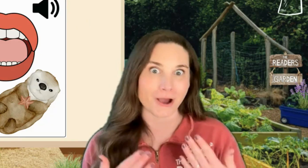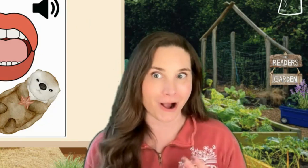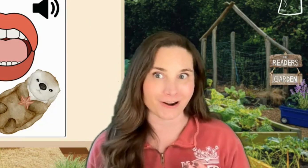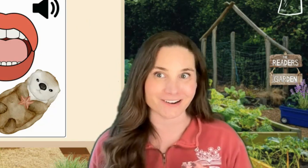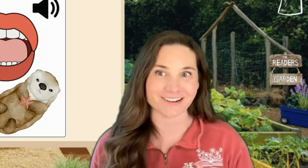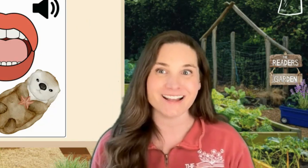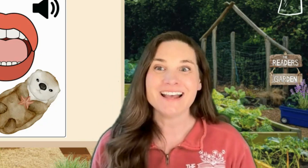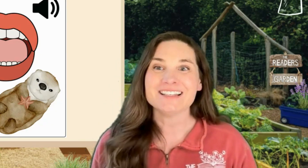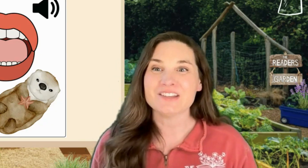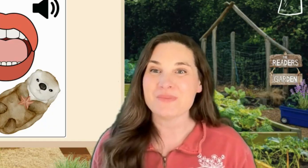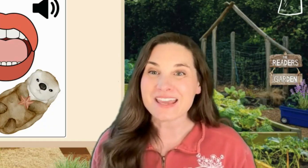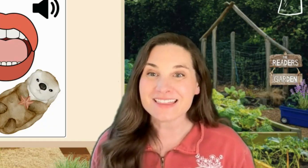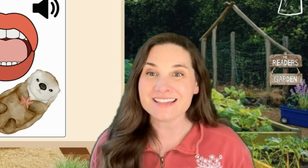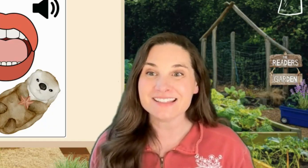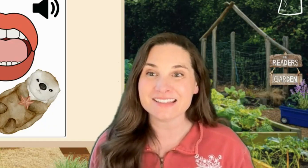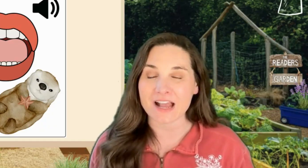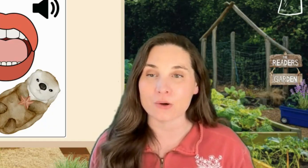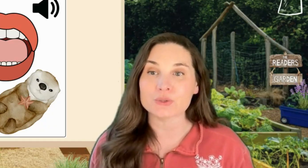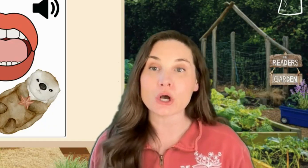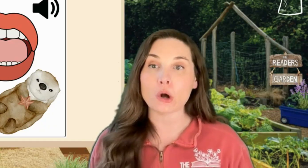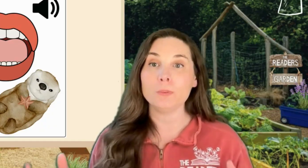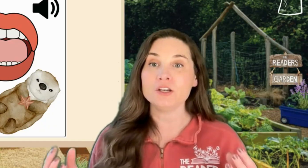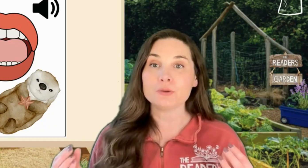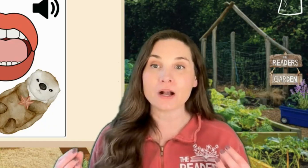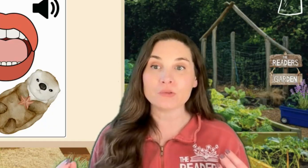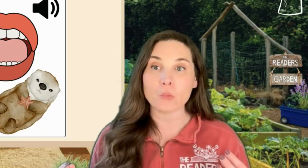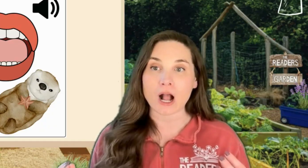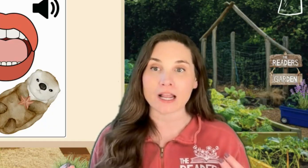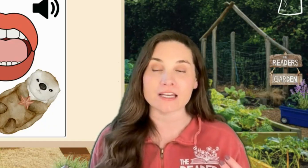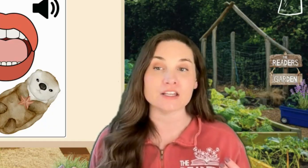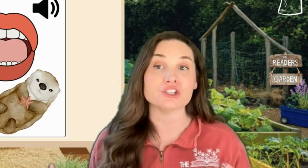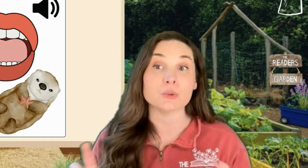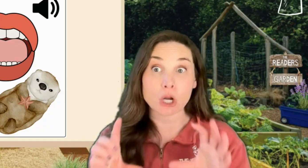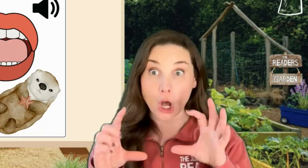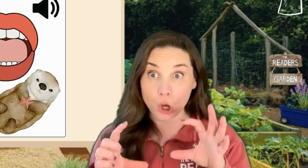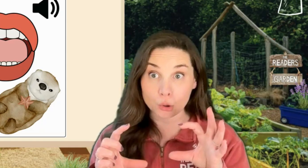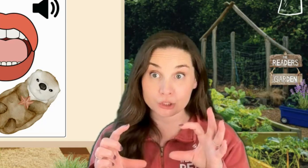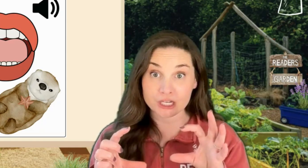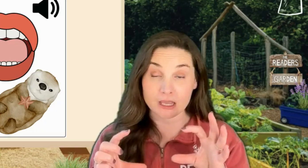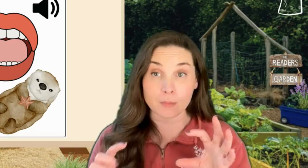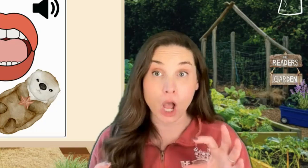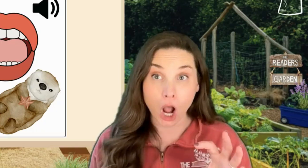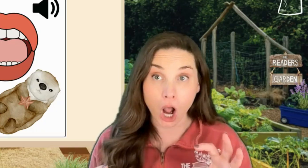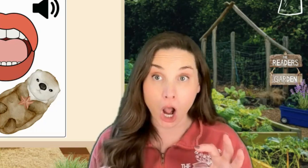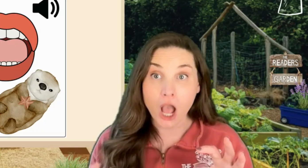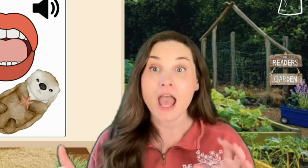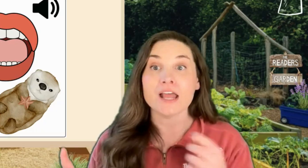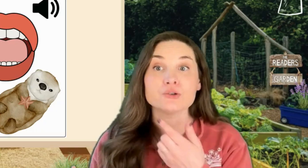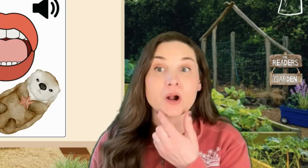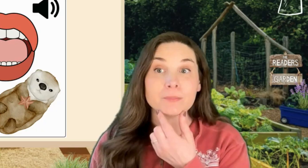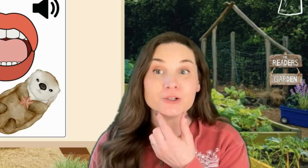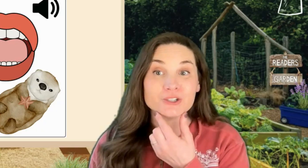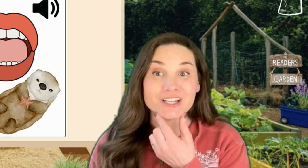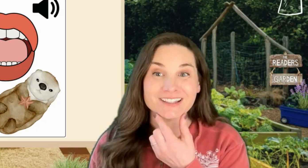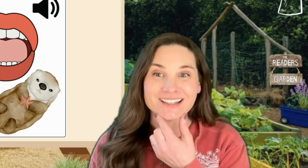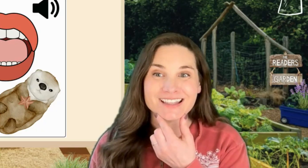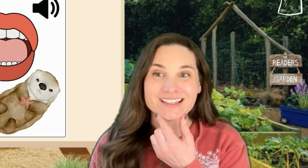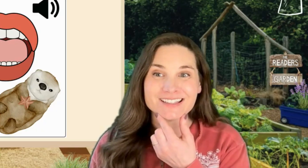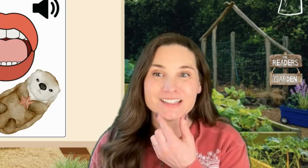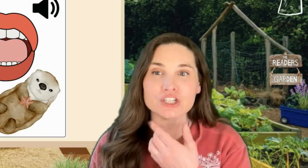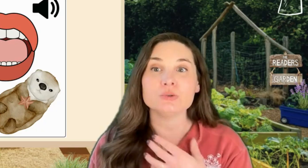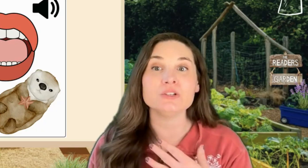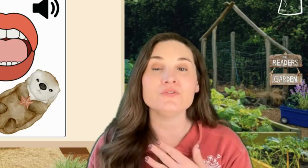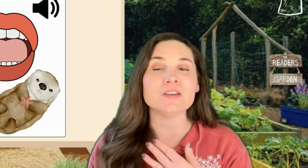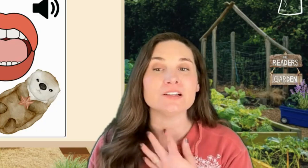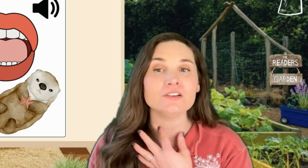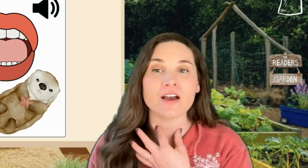the word otter. To make this sound, open your mouth wide into an O shape and drop your chin like